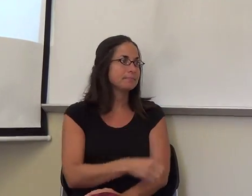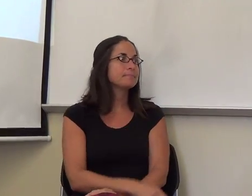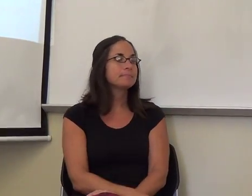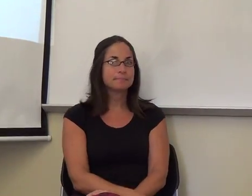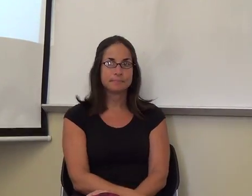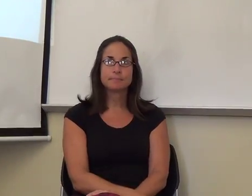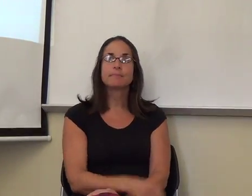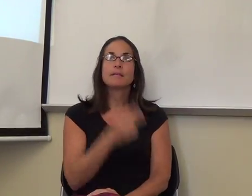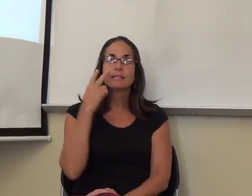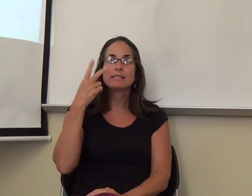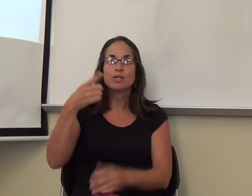Wednesday.